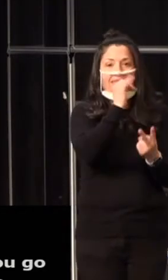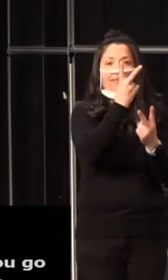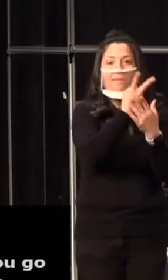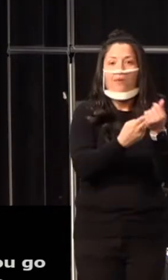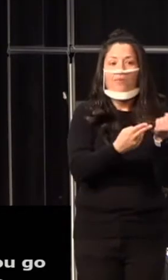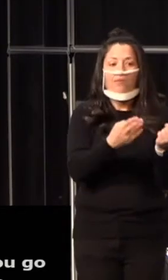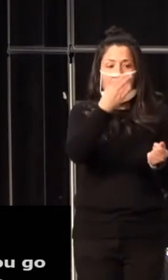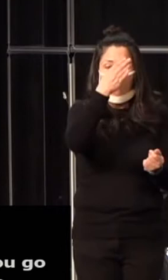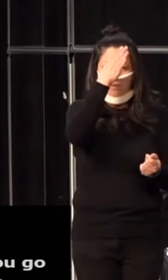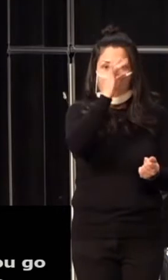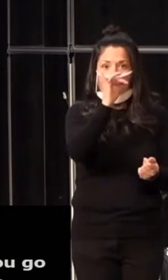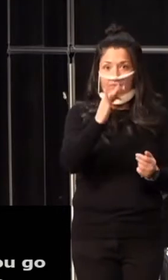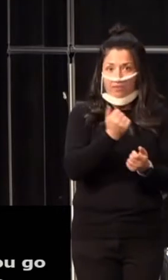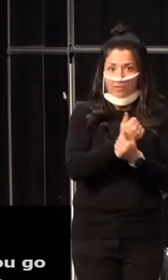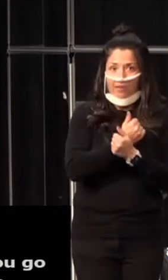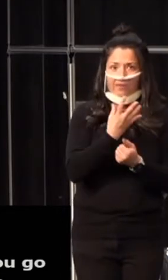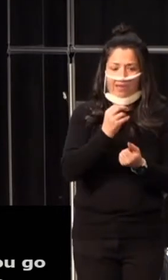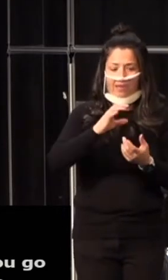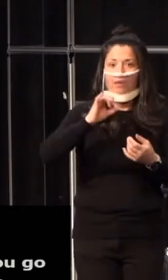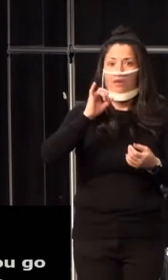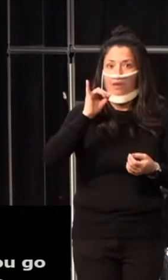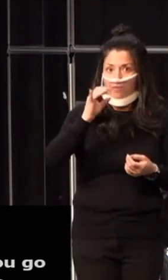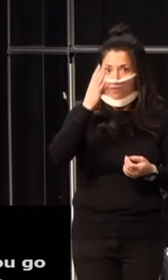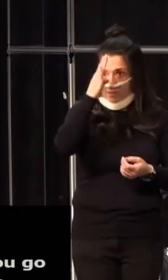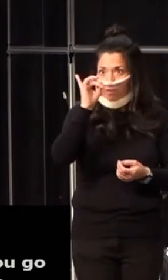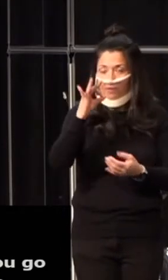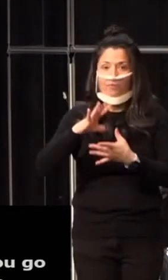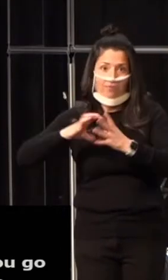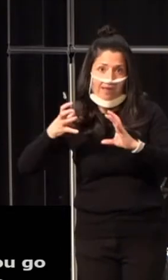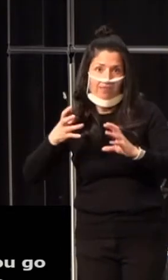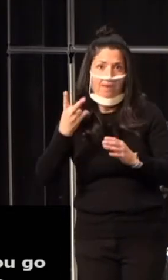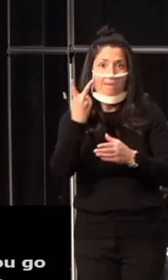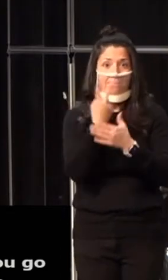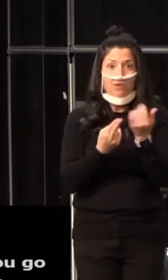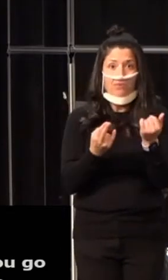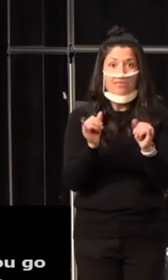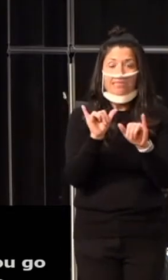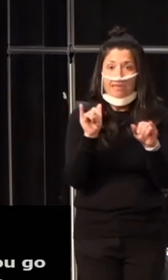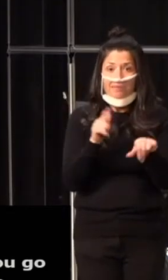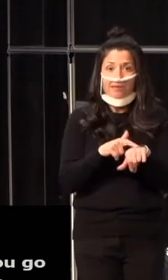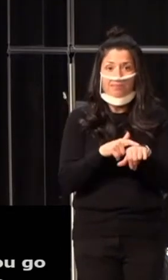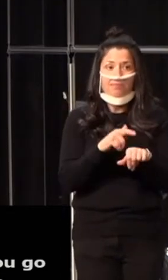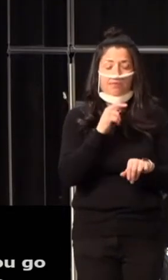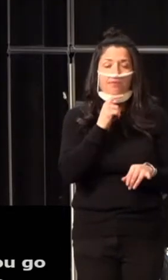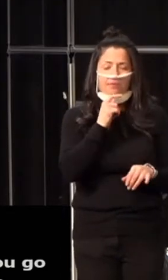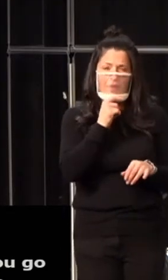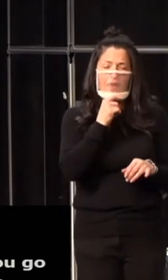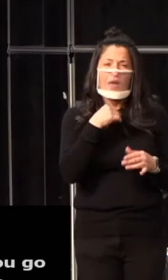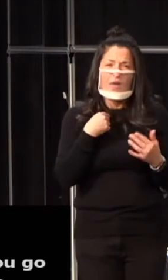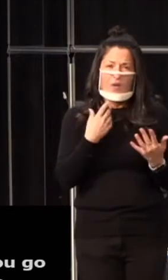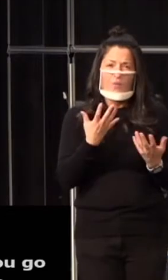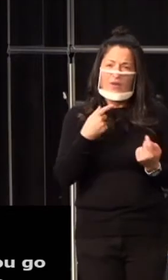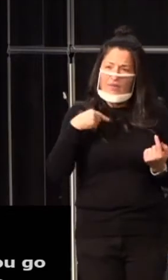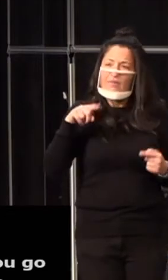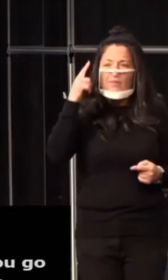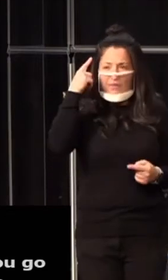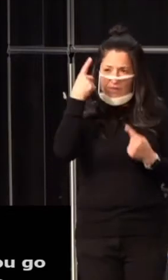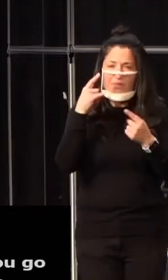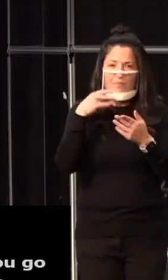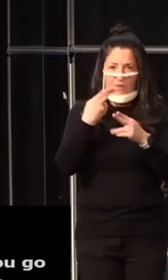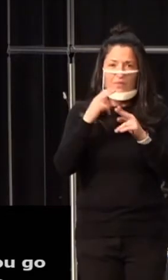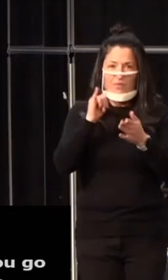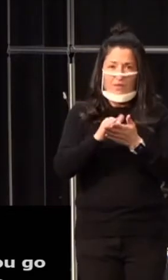both. It's not one or the other. It's both at the same time. And so I want us to think about that as we think about this